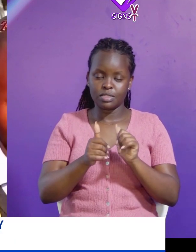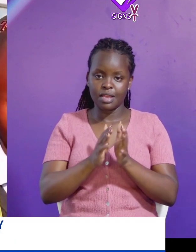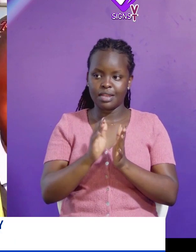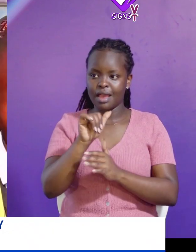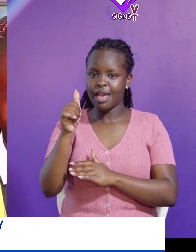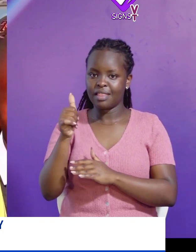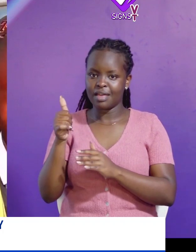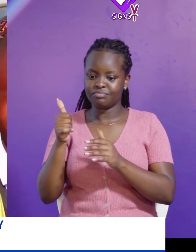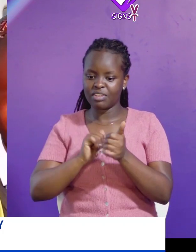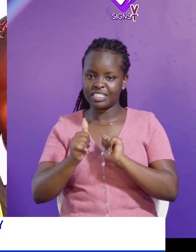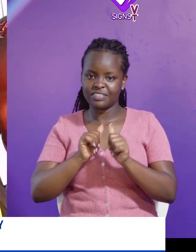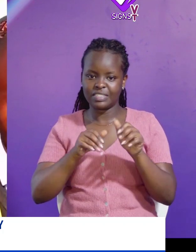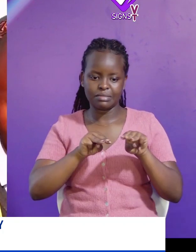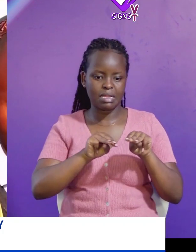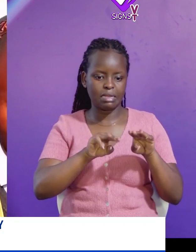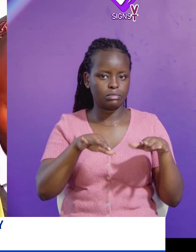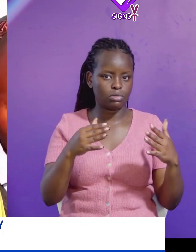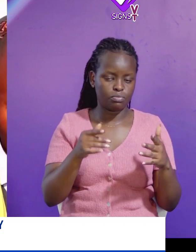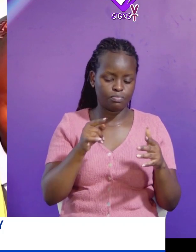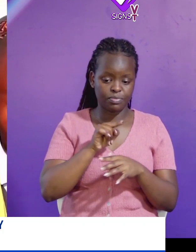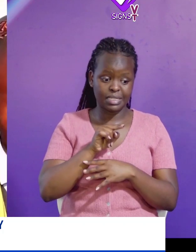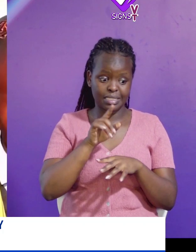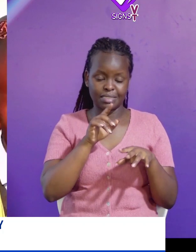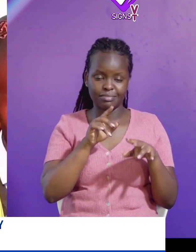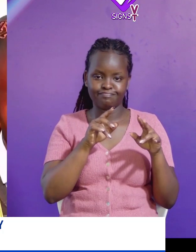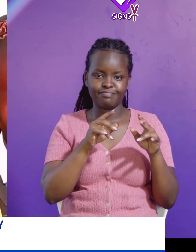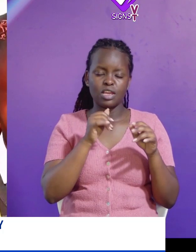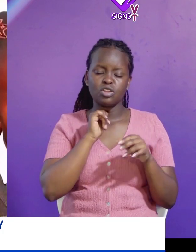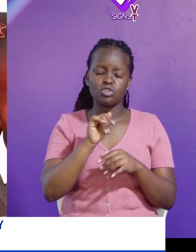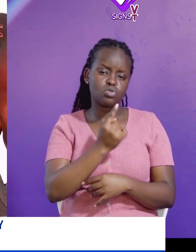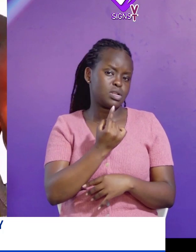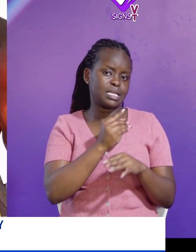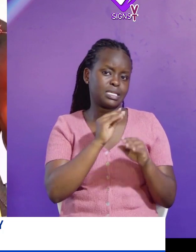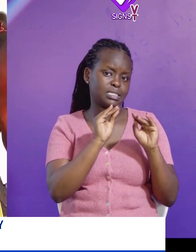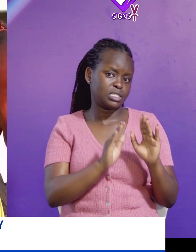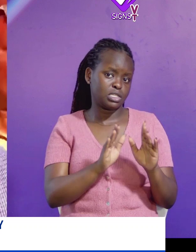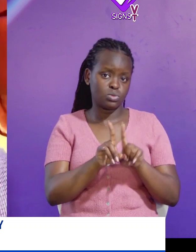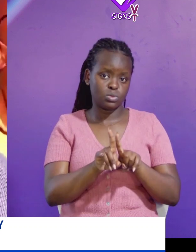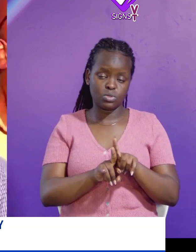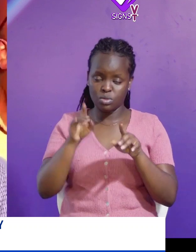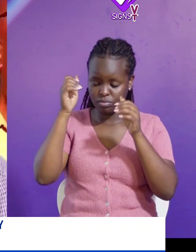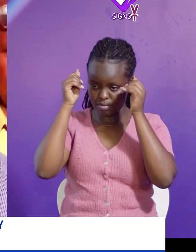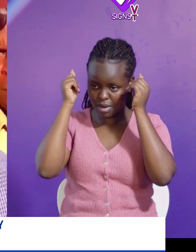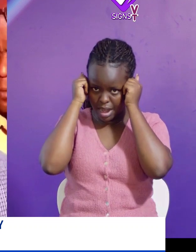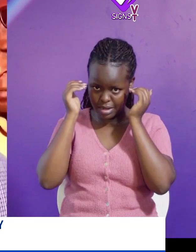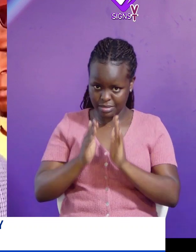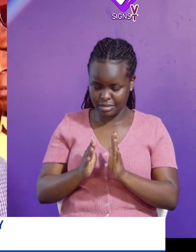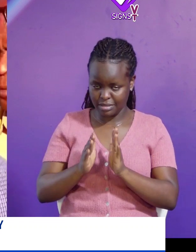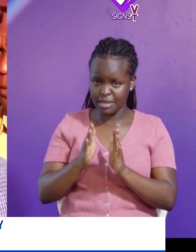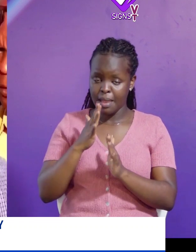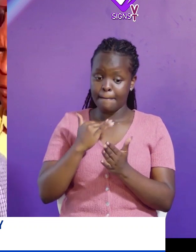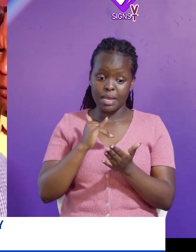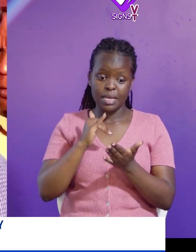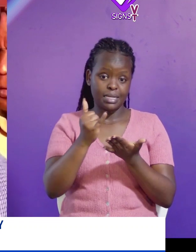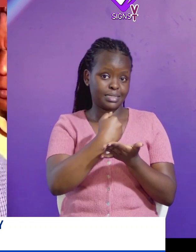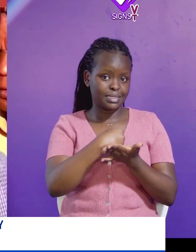are managed. This is affecting not only the teachers, but also the learners. By design, the head